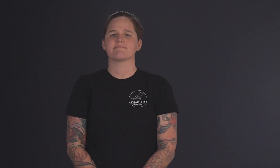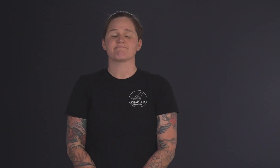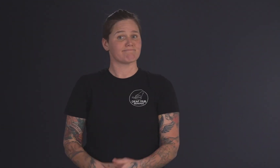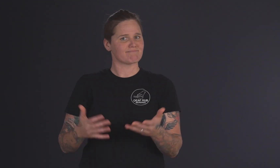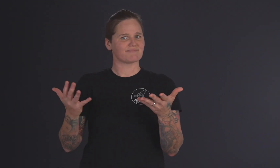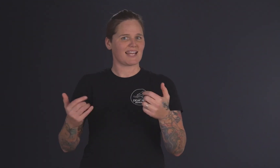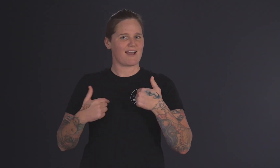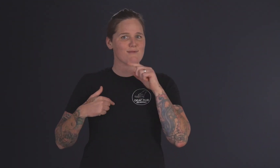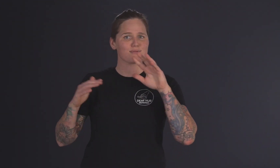nothing.